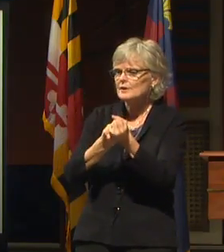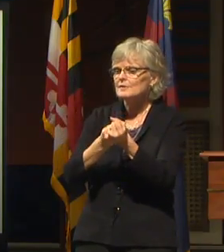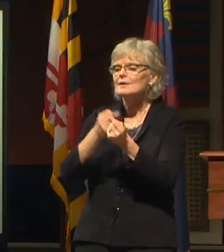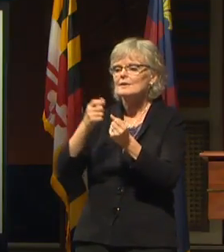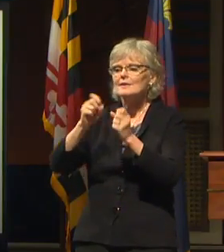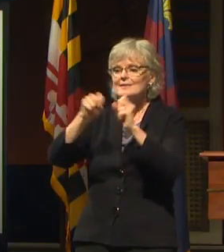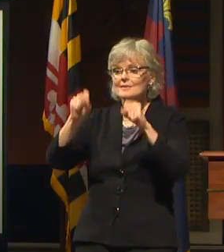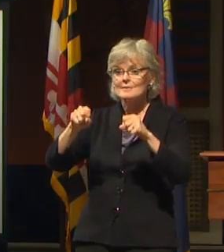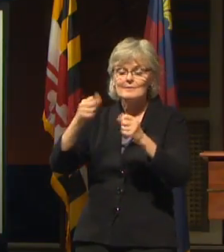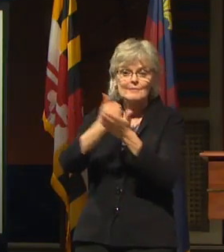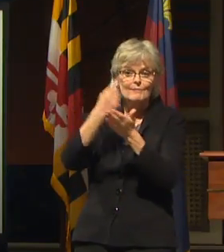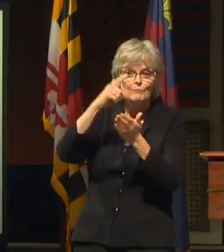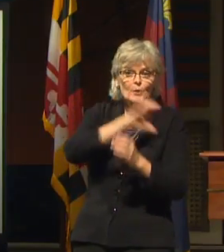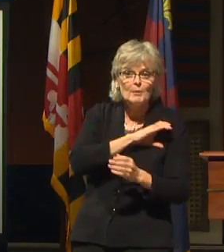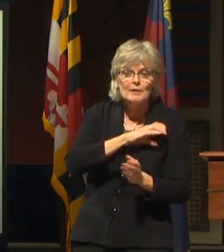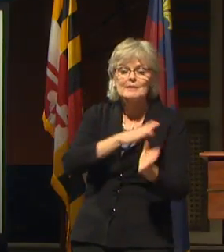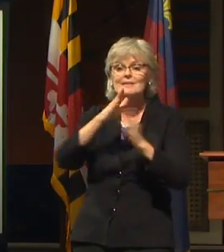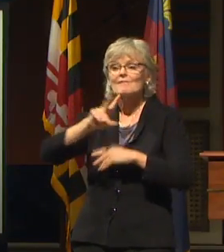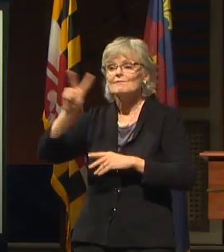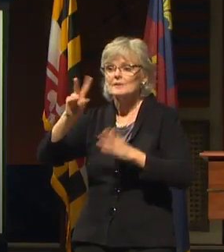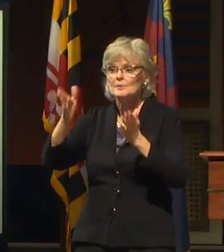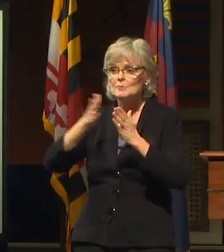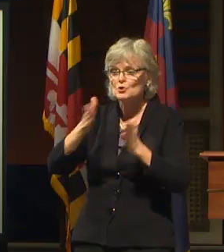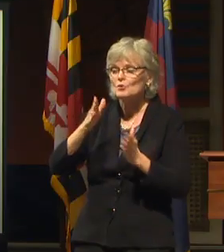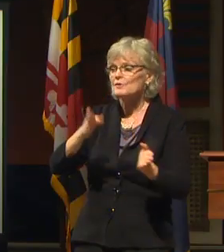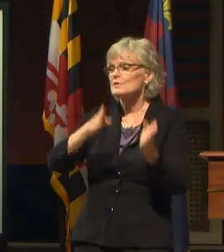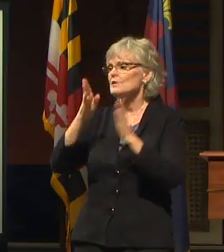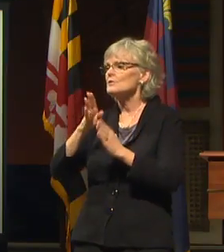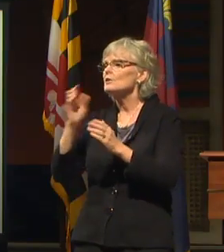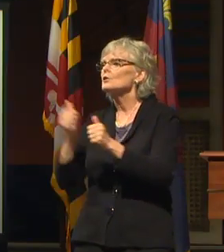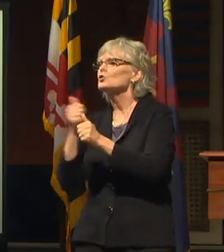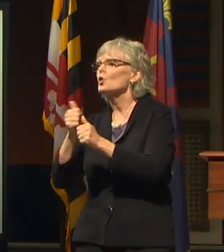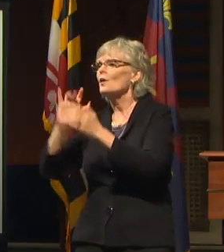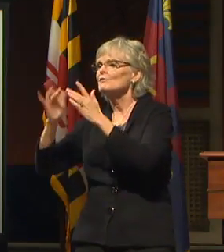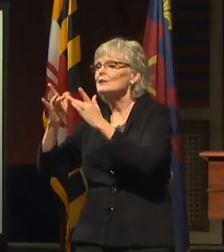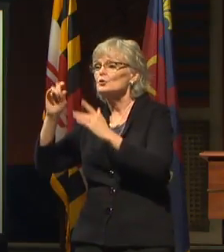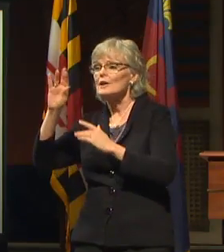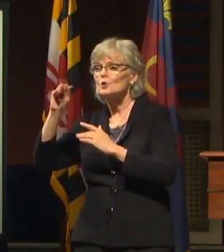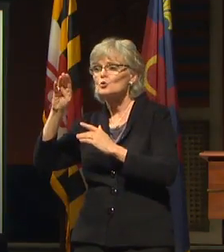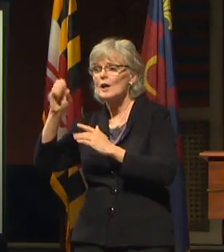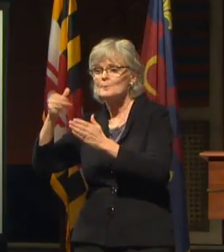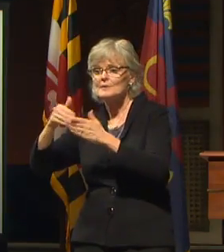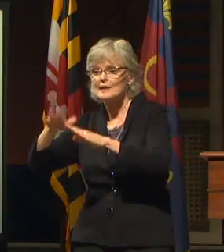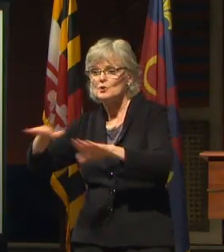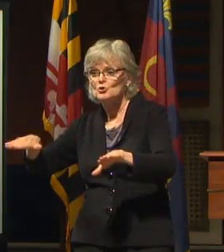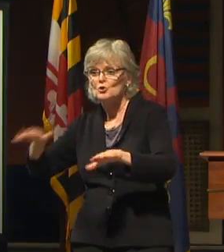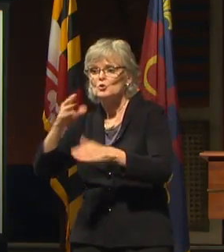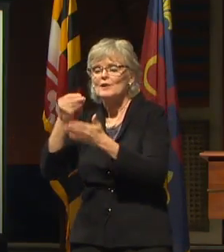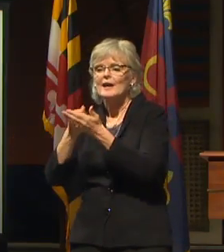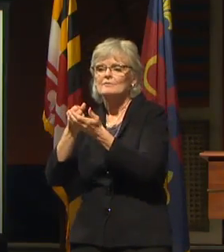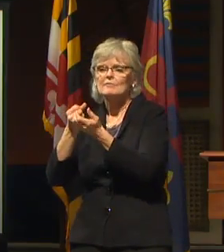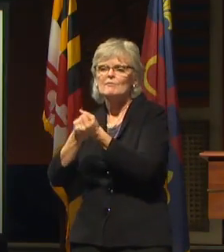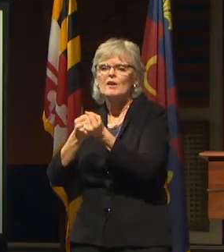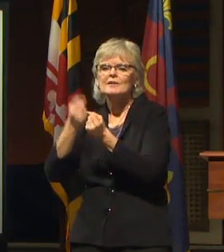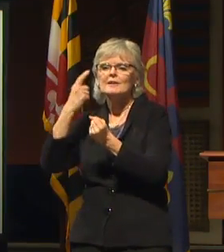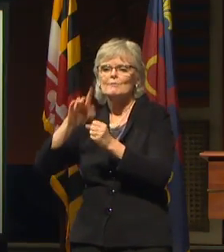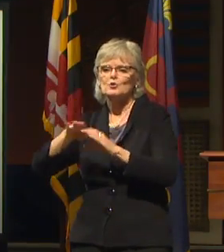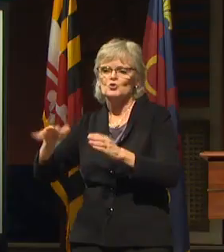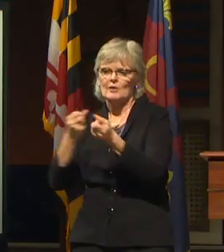assistance for police, funding for victim services, funding to go after internet crimes against children, and funding for child advocacy